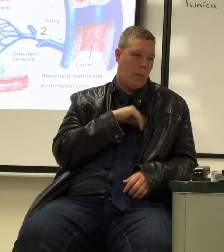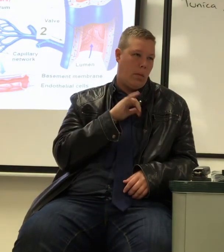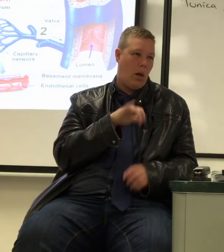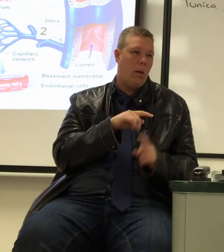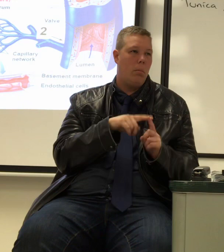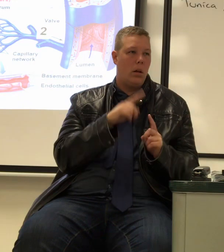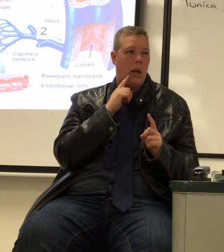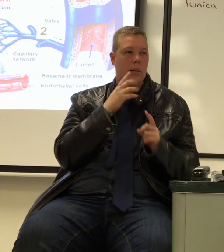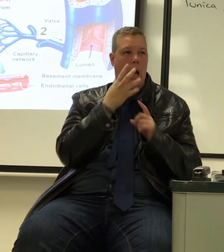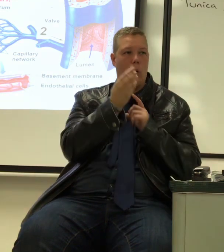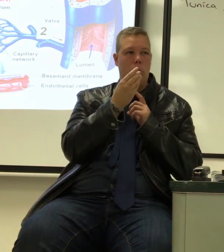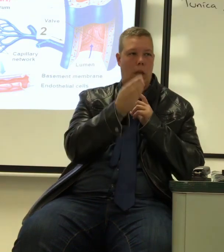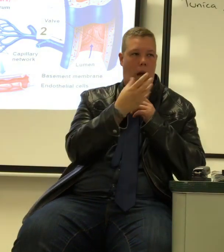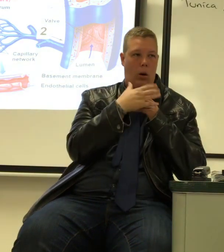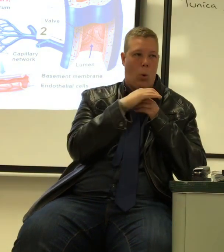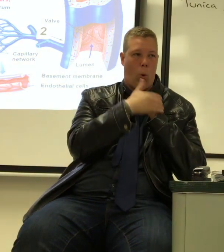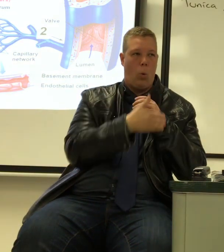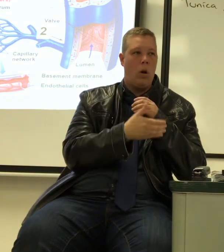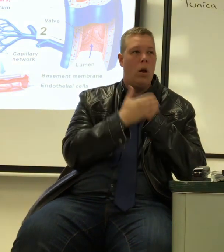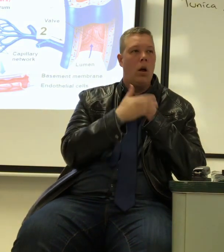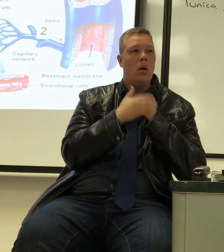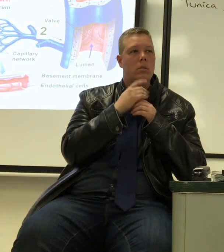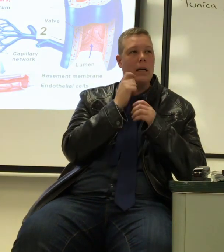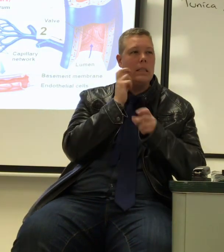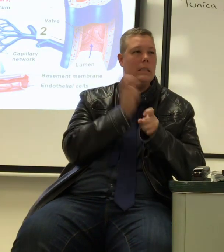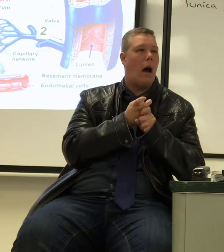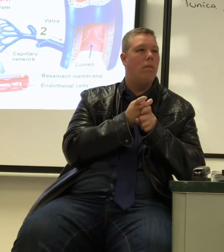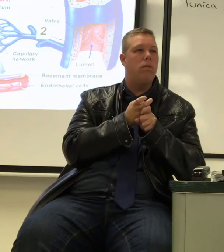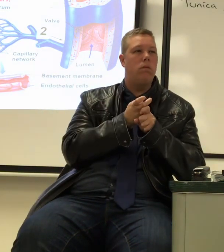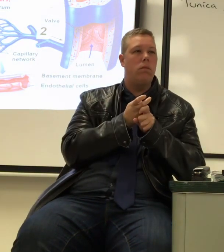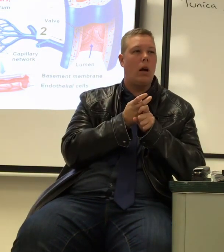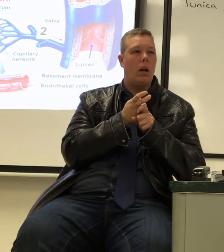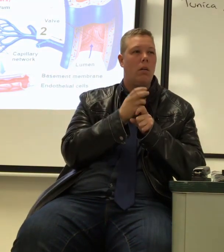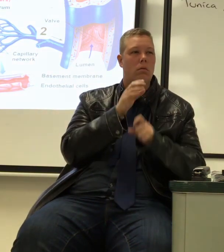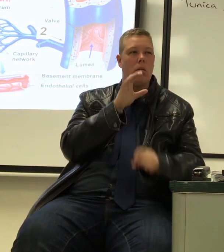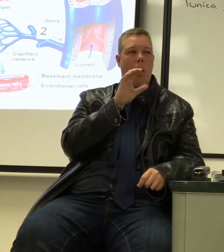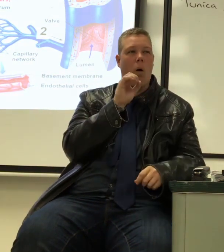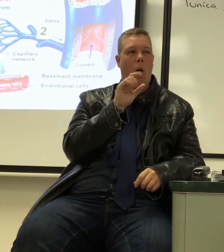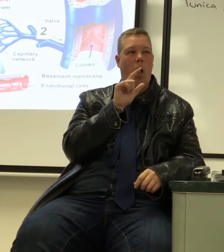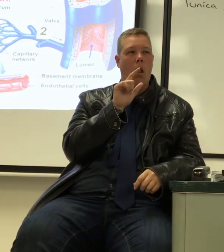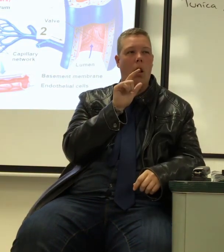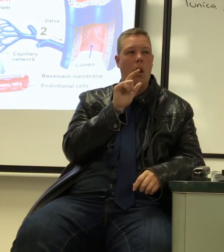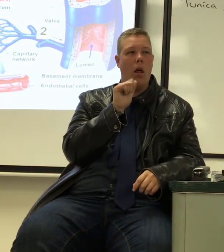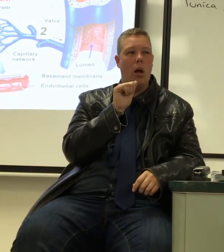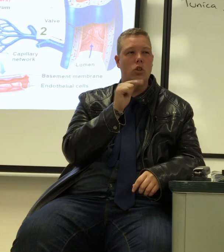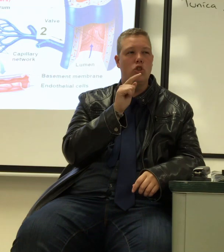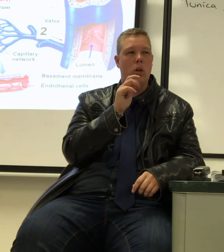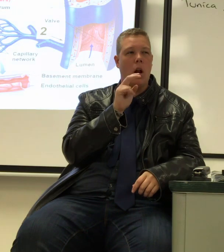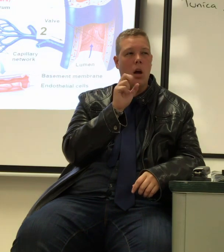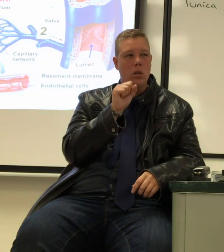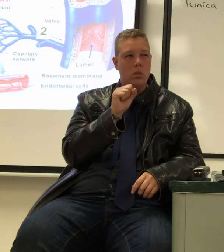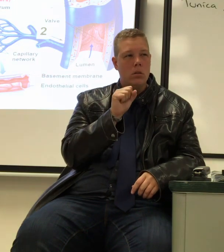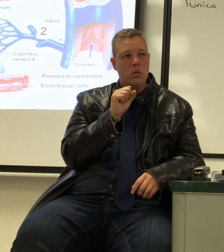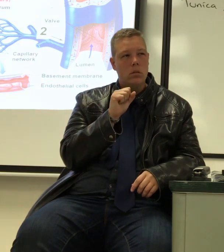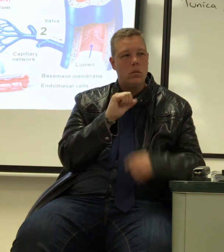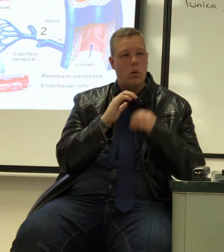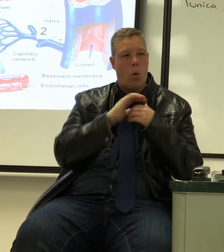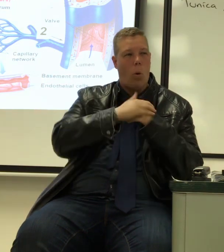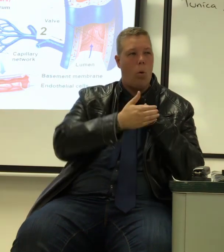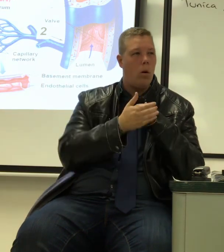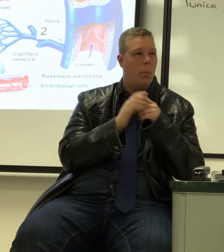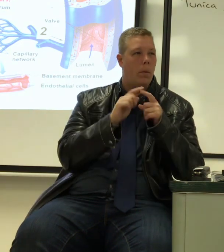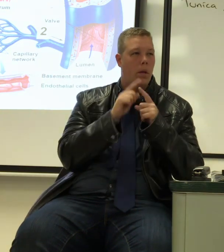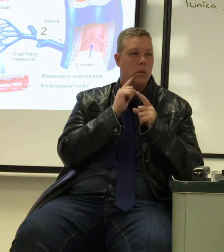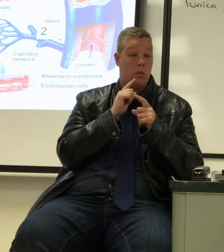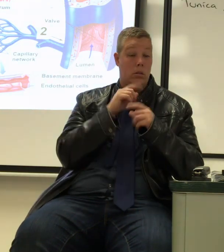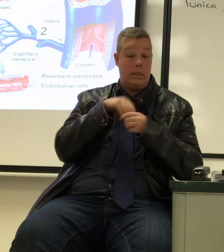tough, collagenous outer coat for the blood vessels. So that when they're in the body